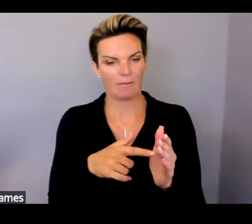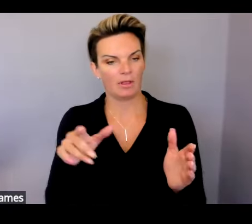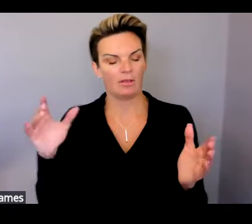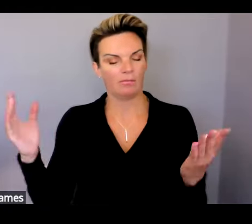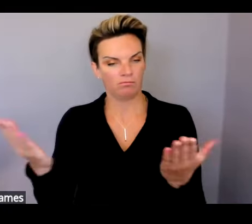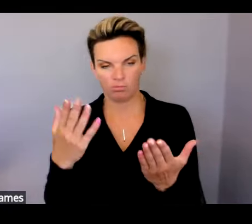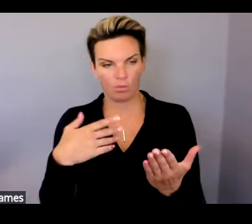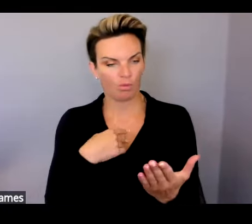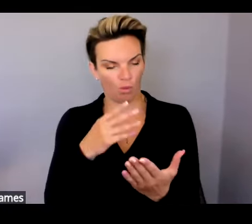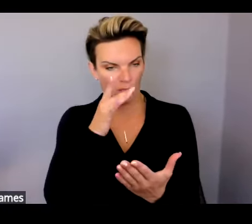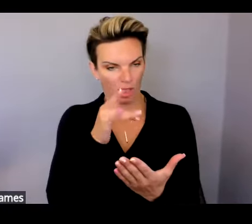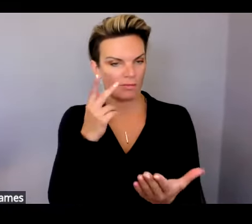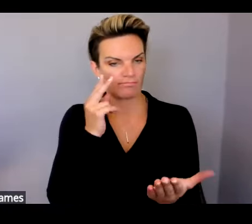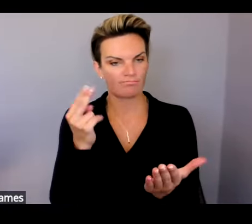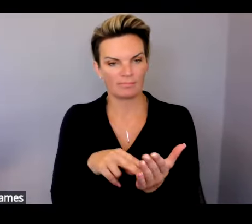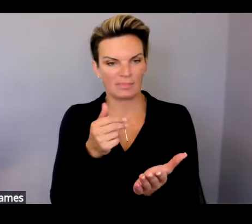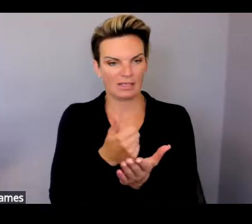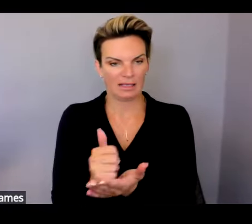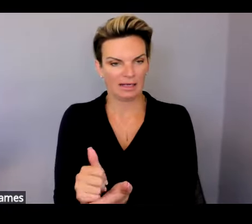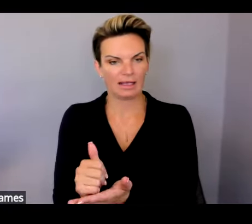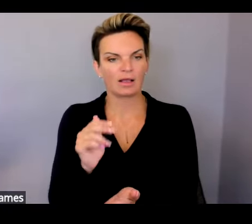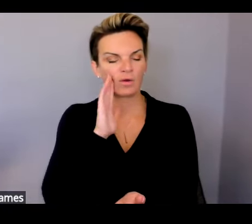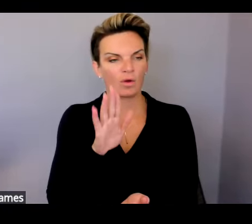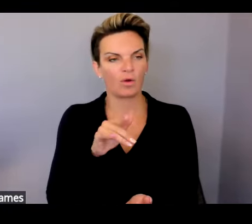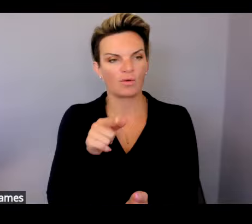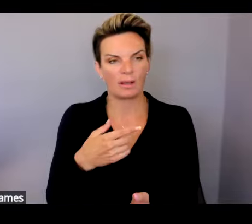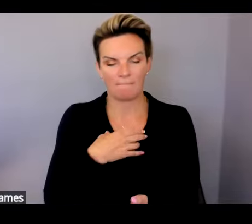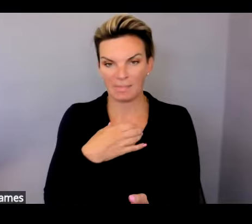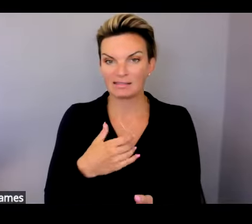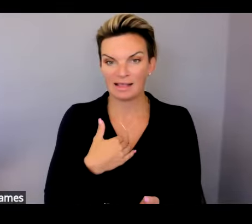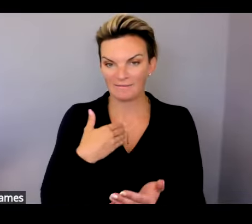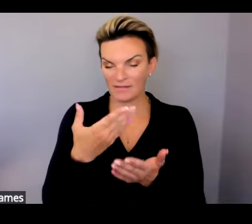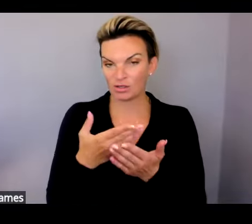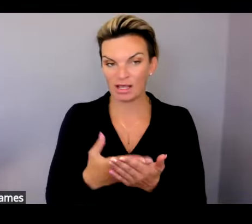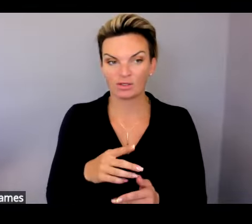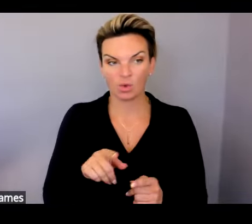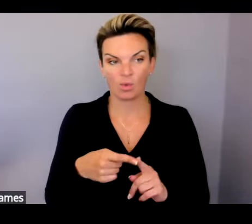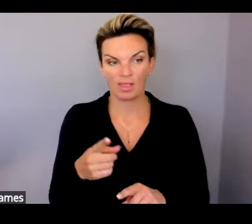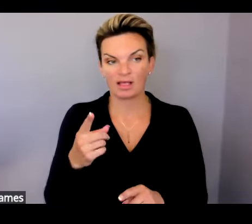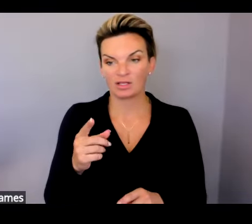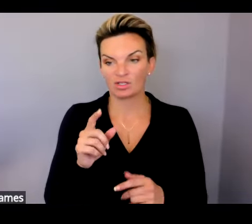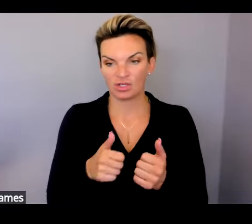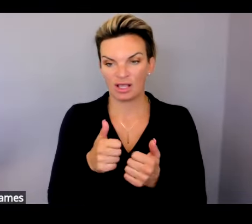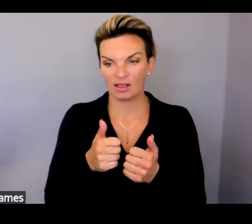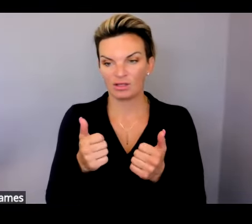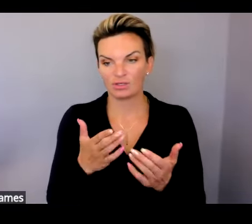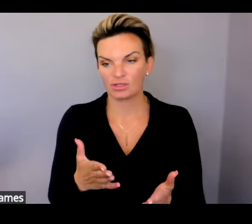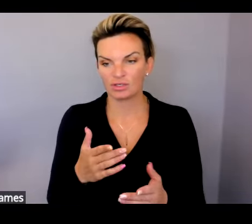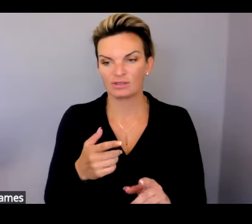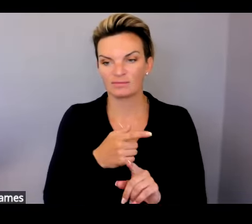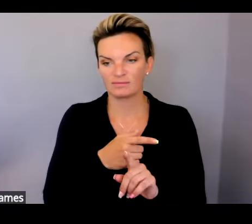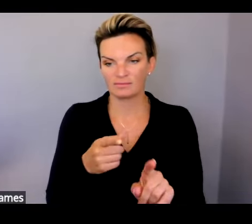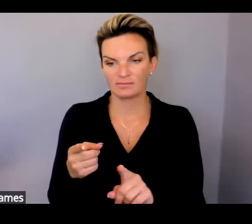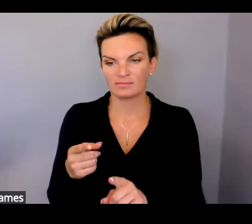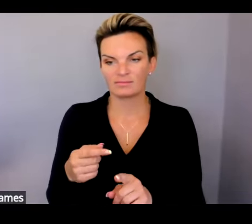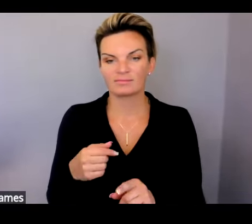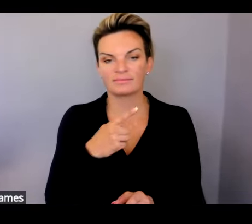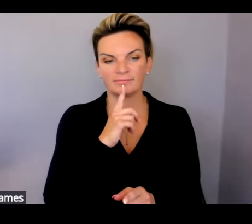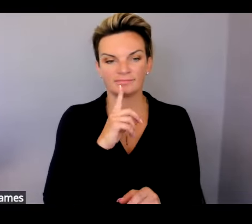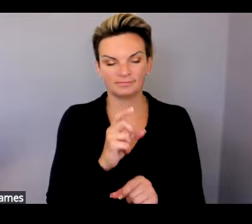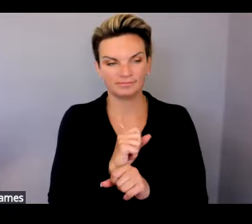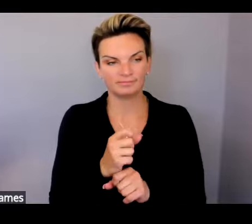signature. And I would also note complaints are verified. So you have some protection that when the challengers are making these allegations, they're not just making them up. They are saying,